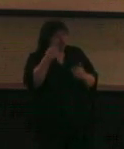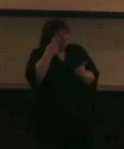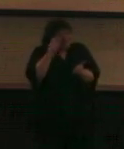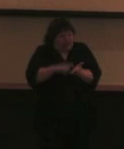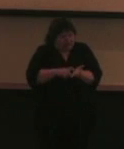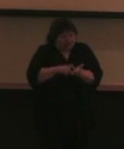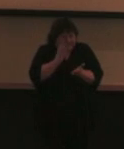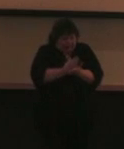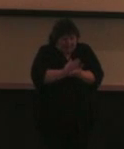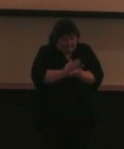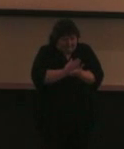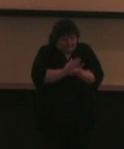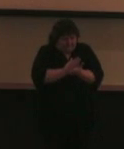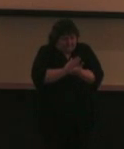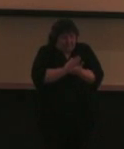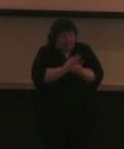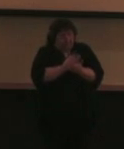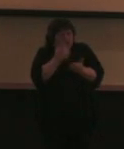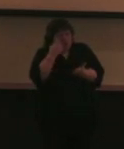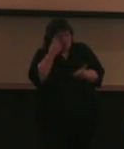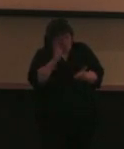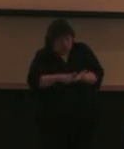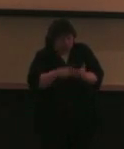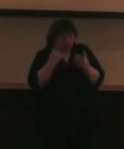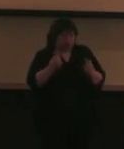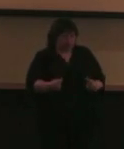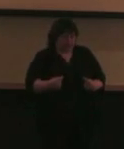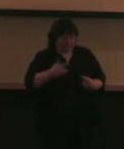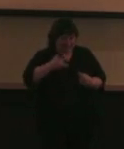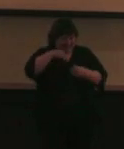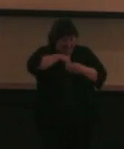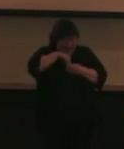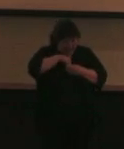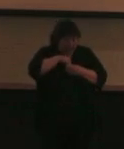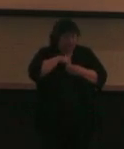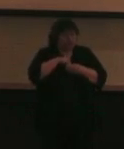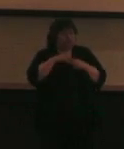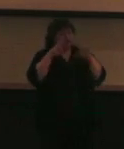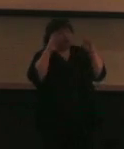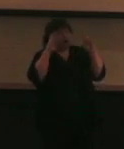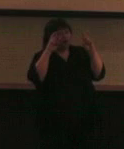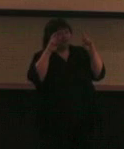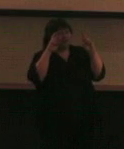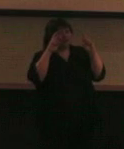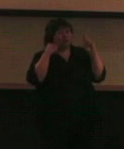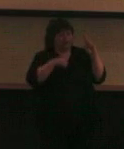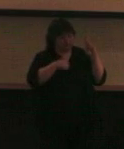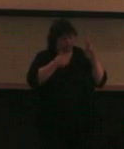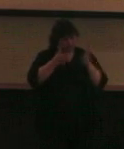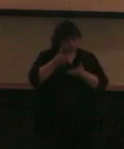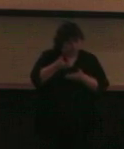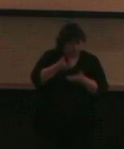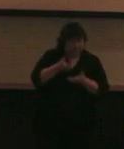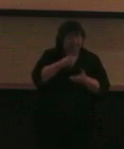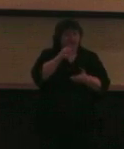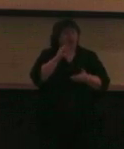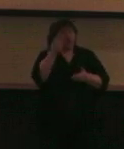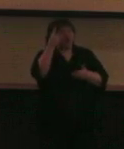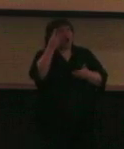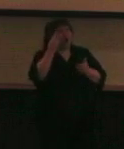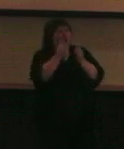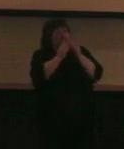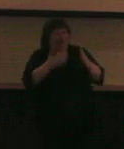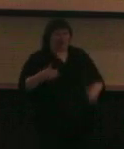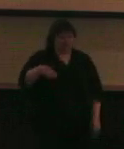acknowledge, stop and notice what they're doing. And hopefully we get to the point that they may actually understand without us